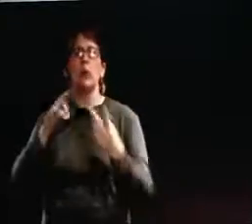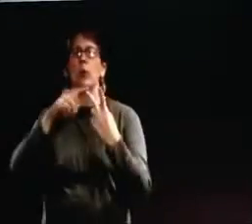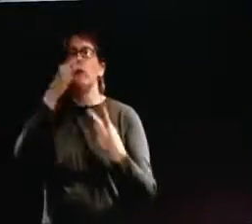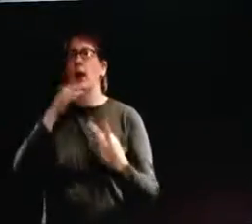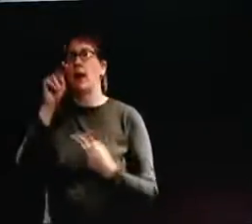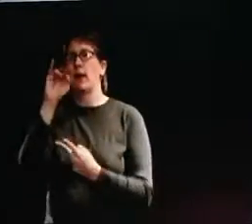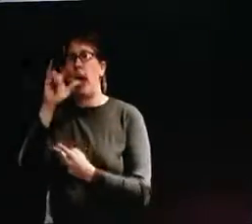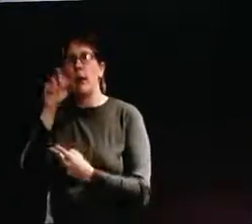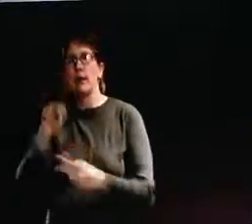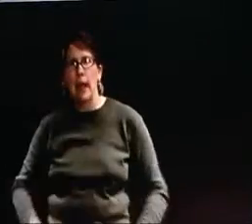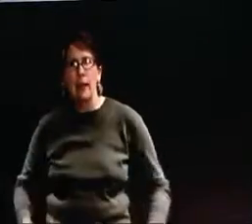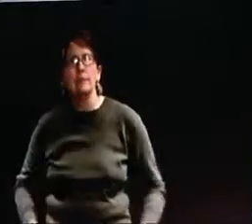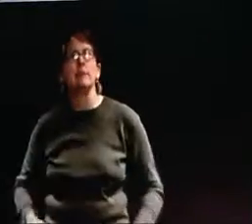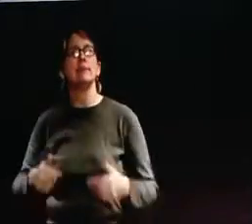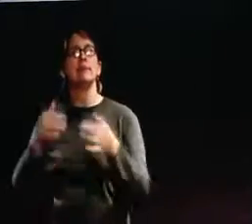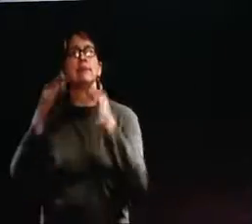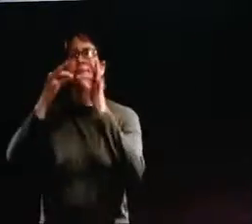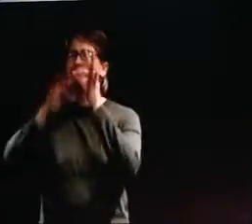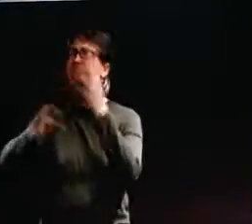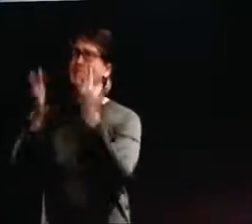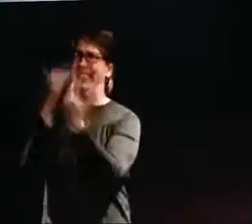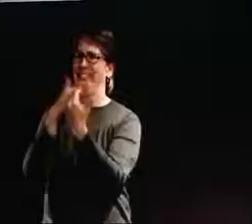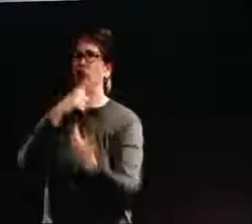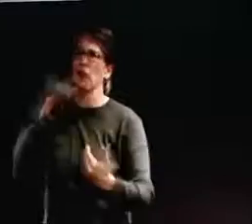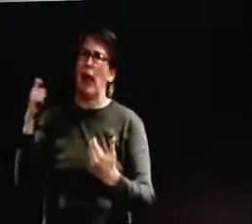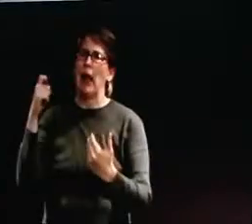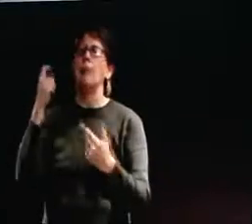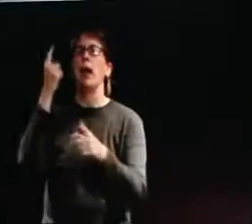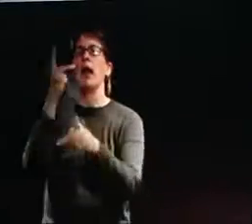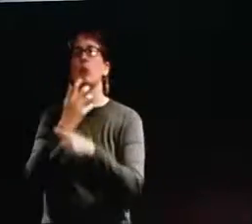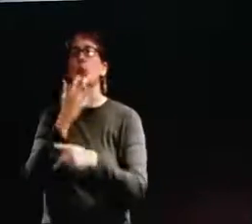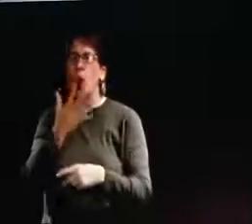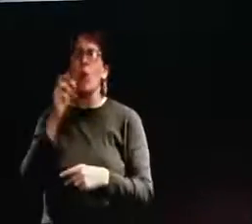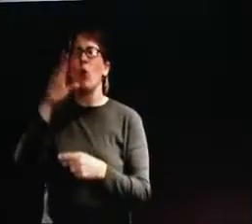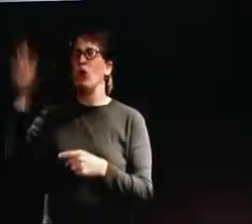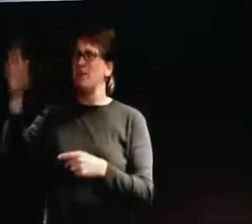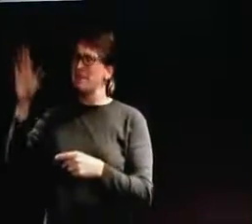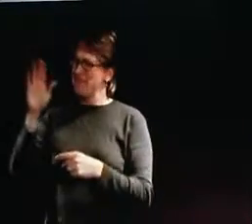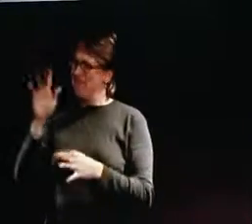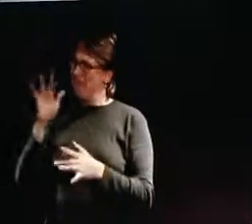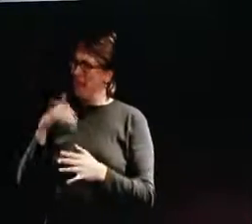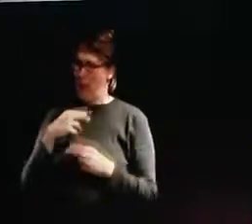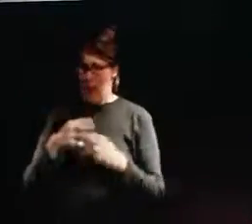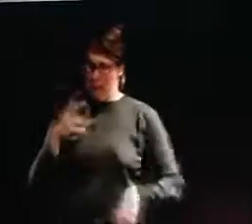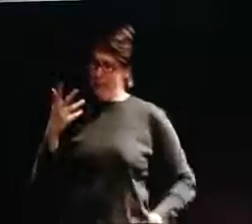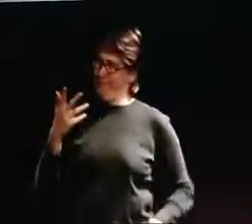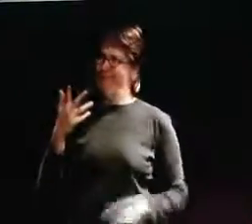3-4-5-6 shirts. We try to go as simple as possible, things that are lightweight, possibly made of nylon or made